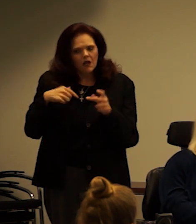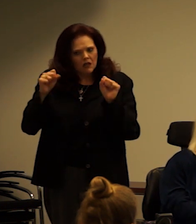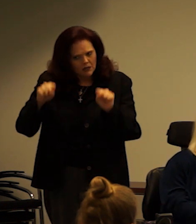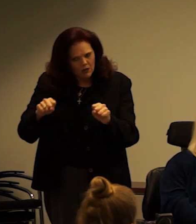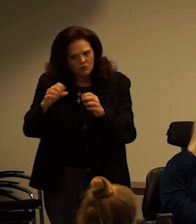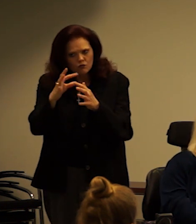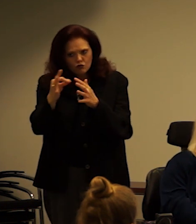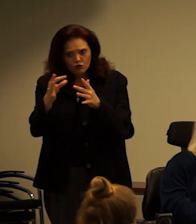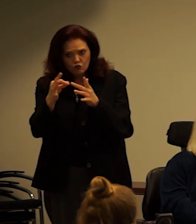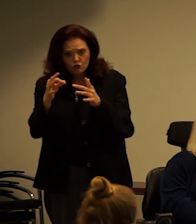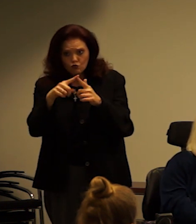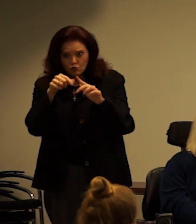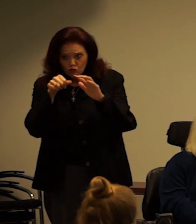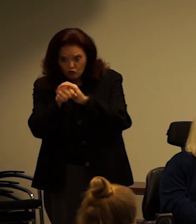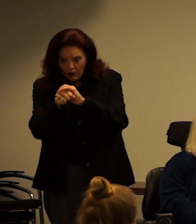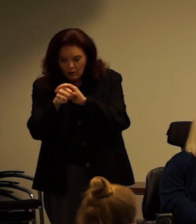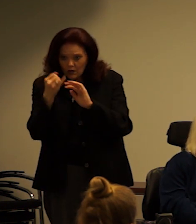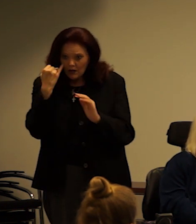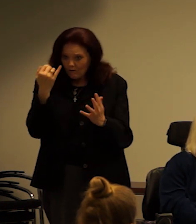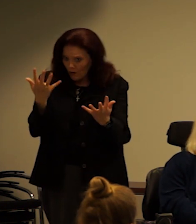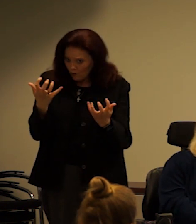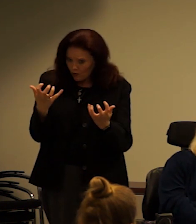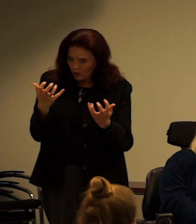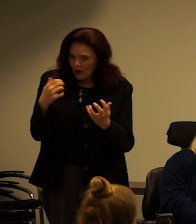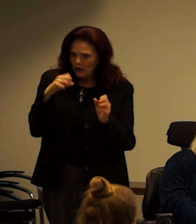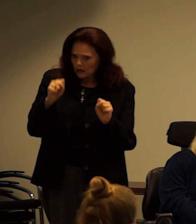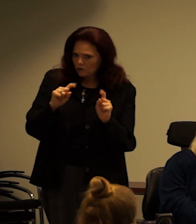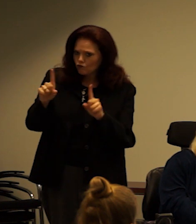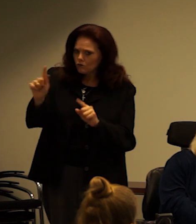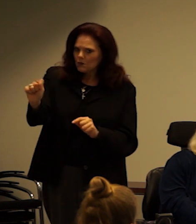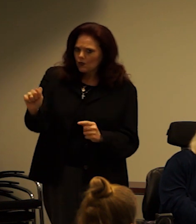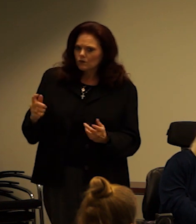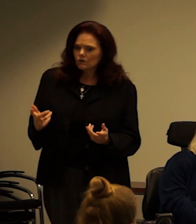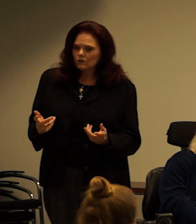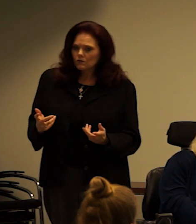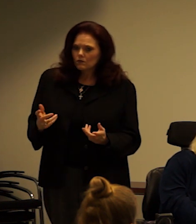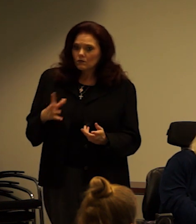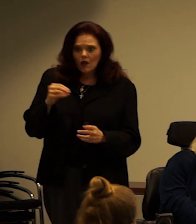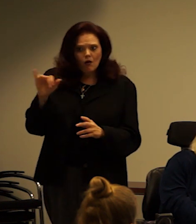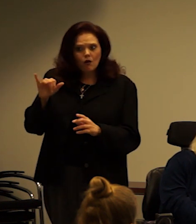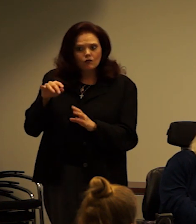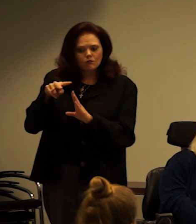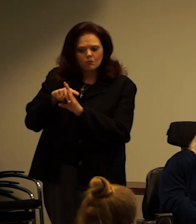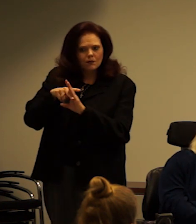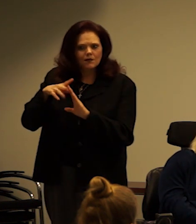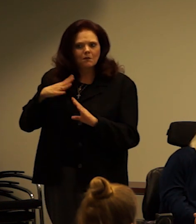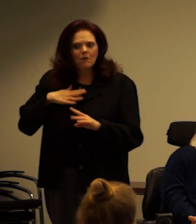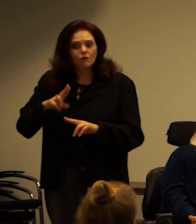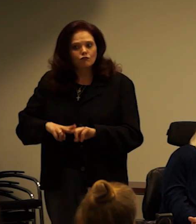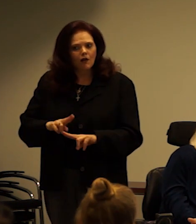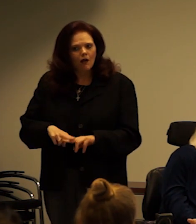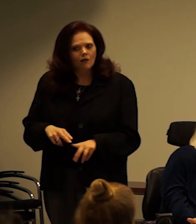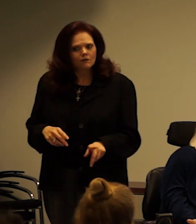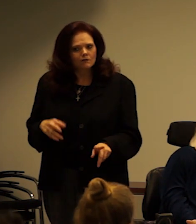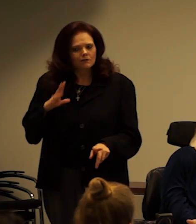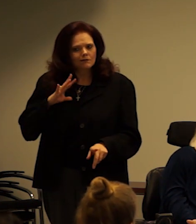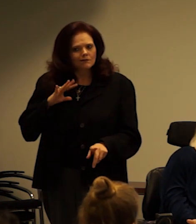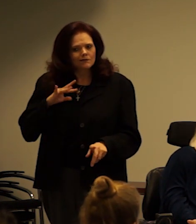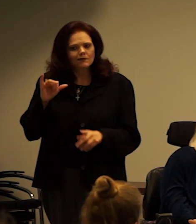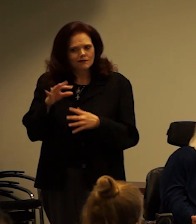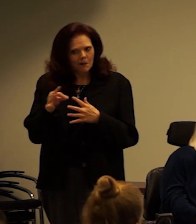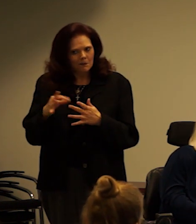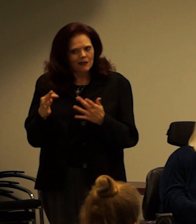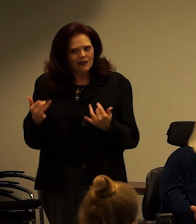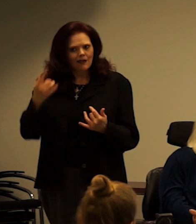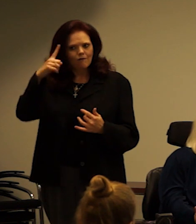actually choose to shelter where I could go to the bathroom, and as a bonus, plug in my chair. So it would be an option for me